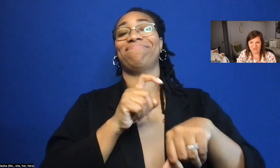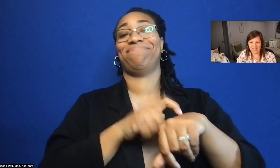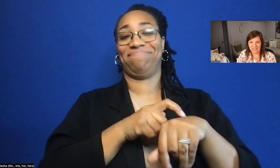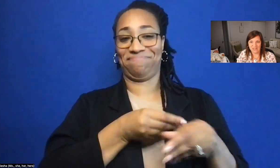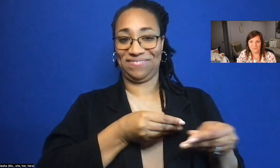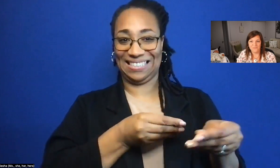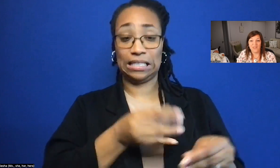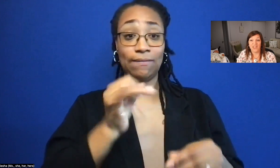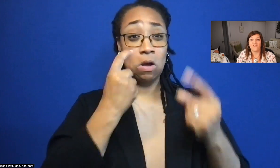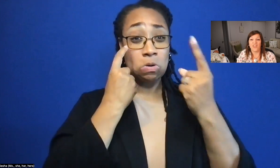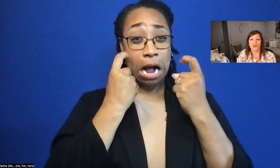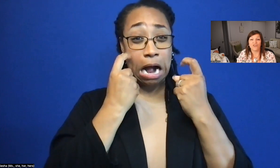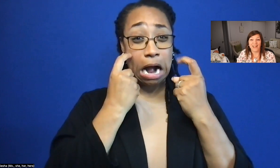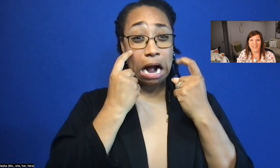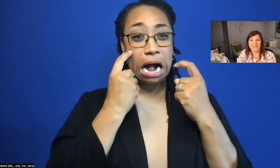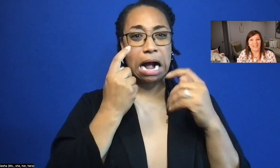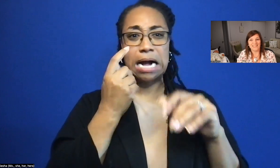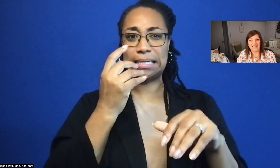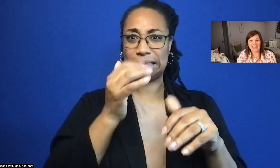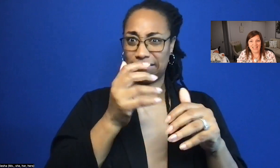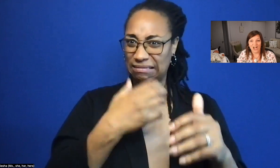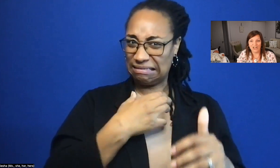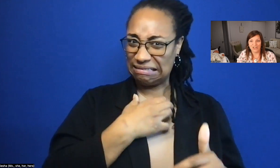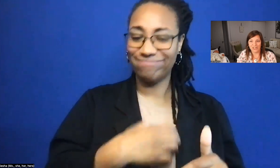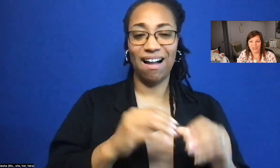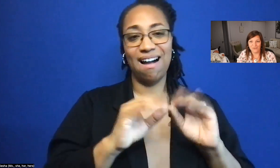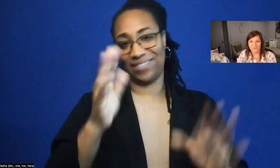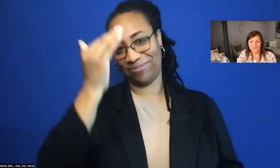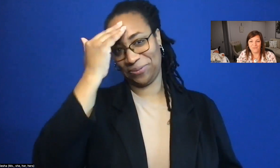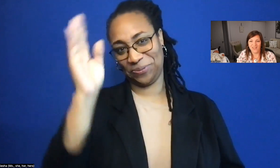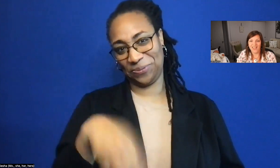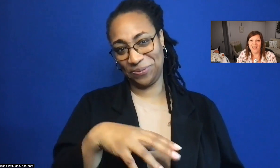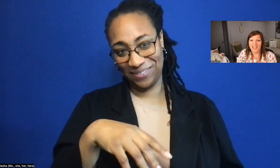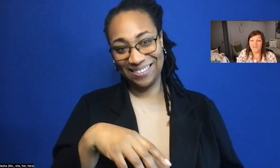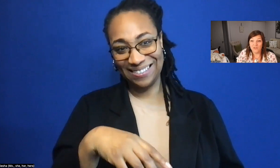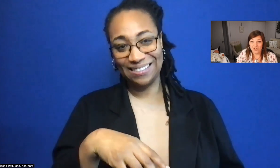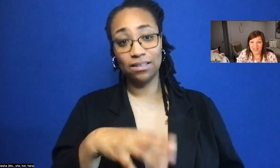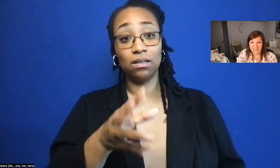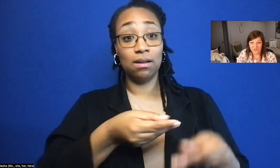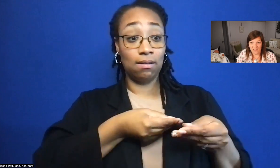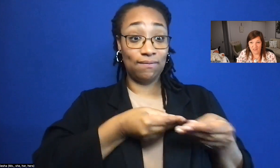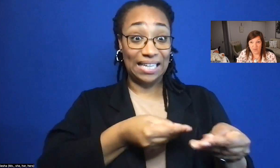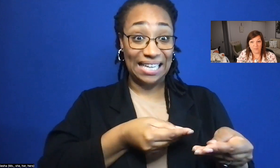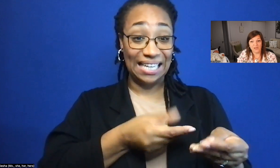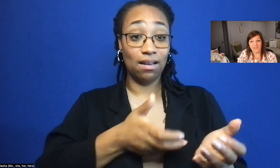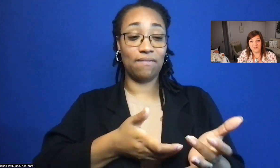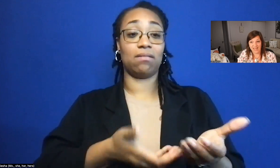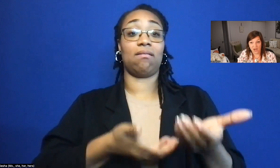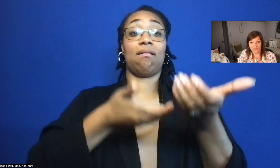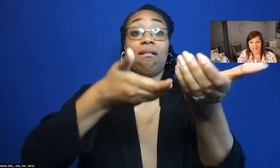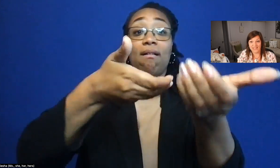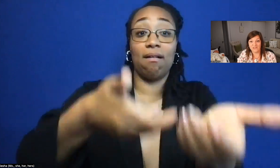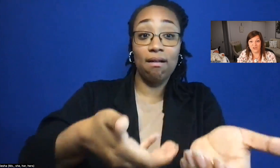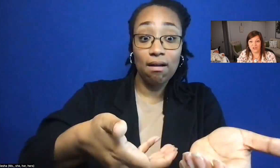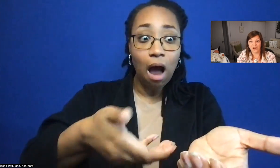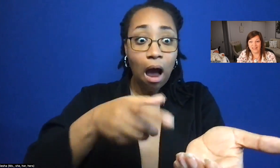to feed. If they are crying, that is a late hunger cue. If you just fed them and put them down